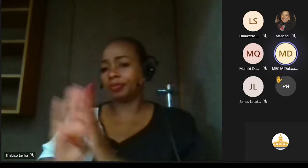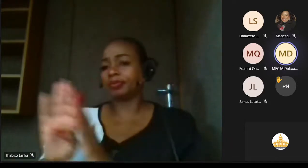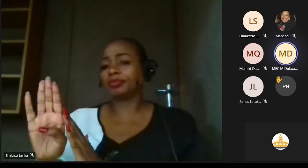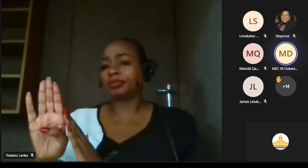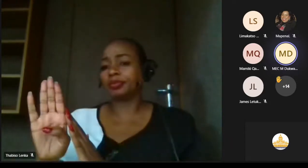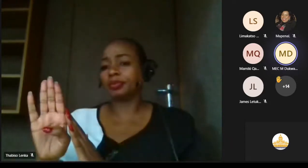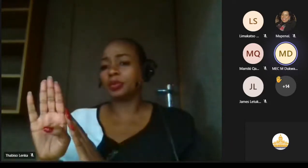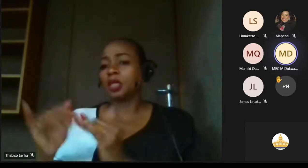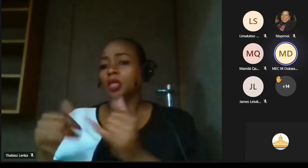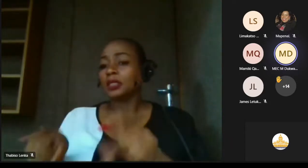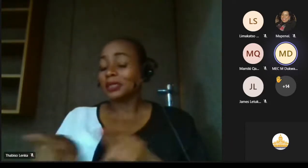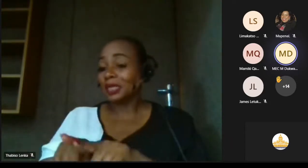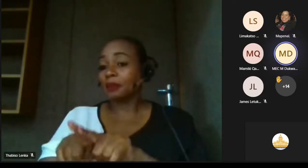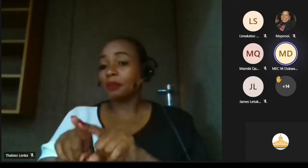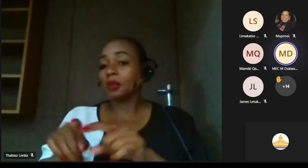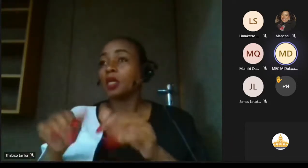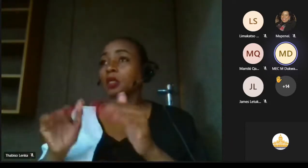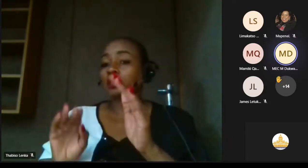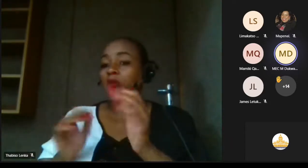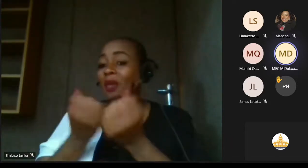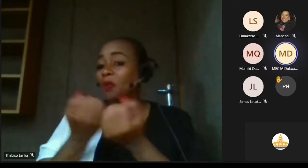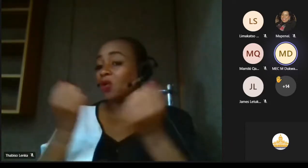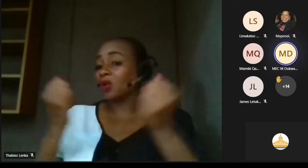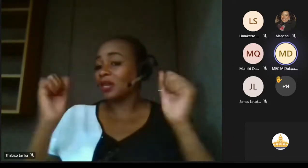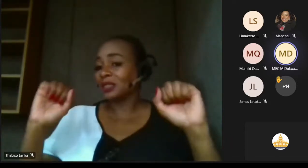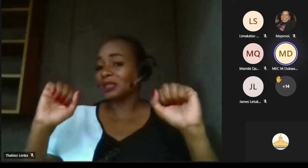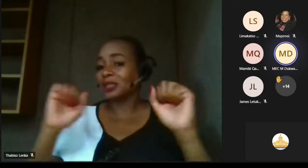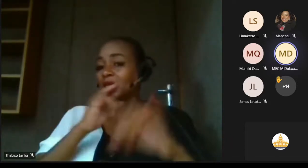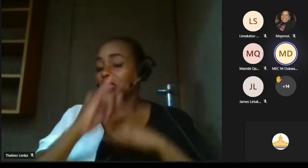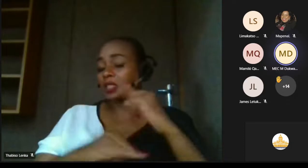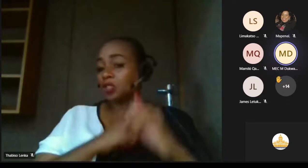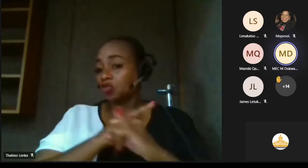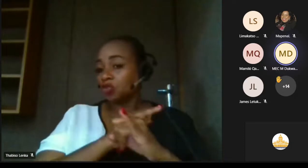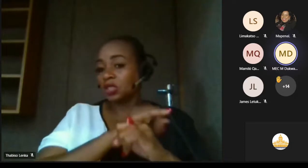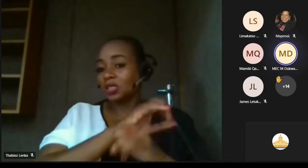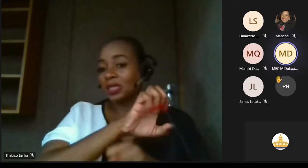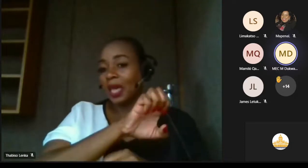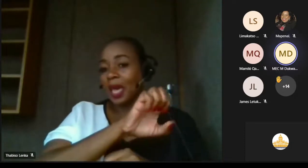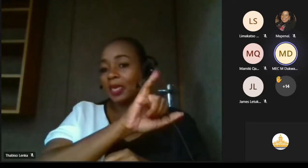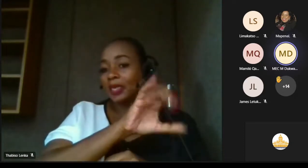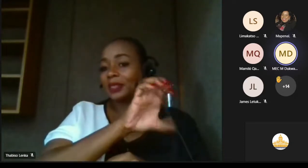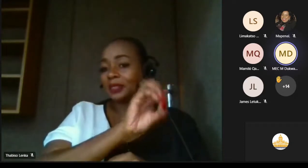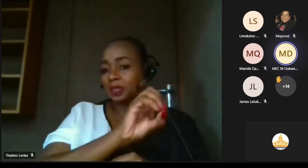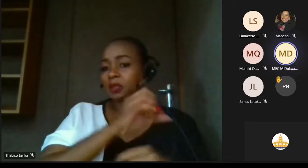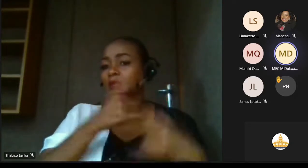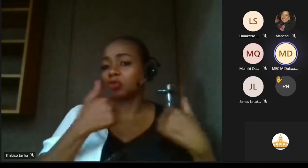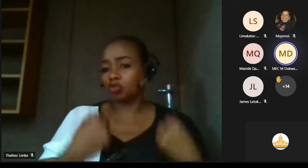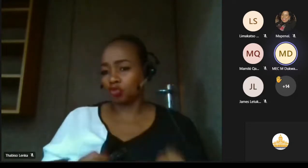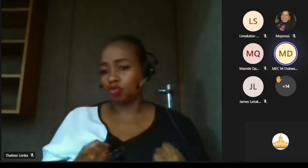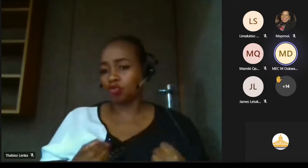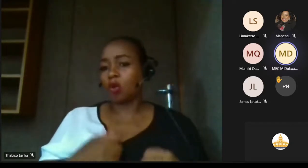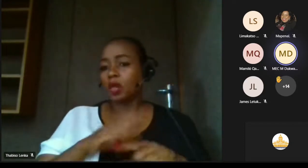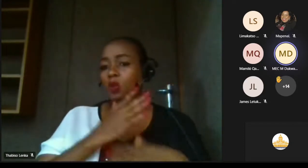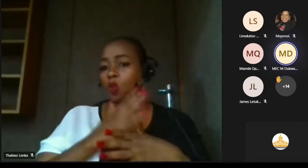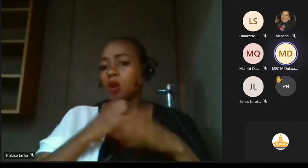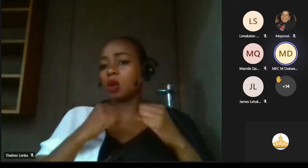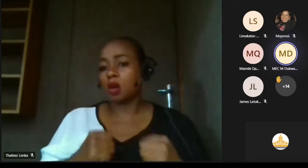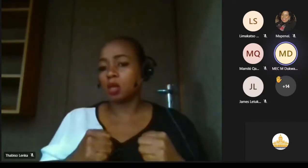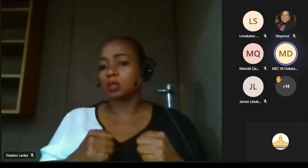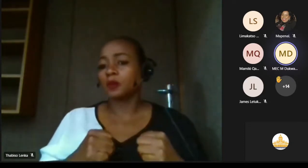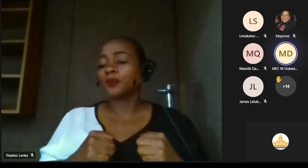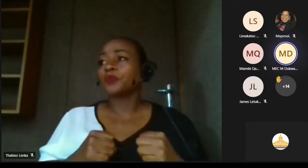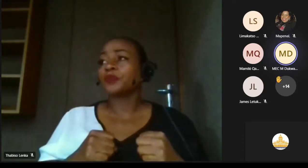our democratic institutions, including the electoral bodies, are strong and resilient. In terms